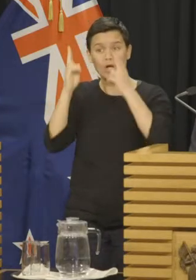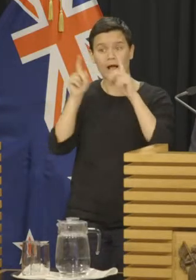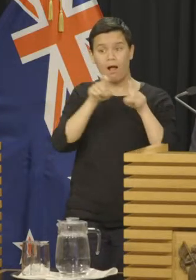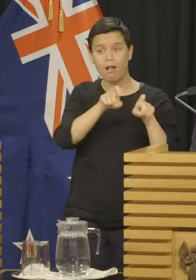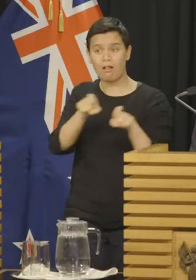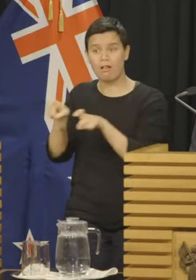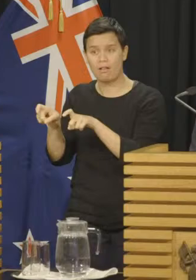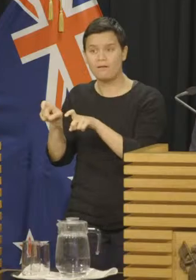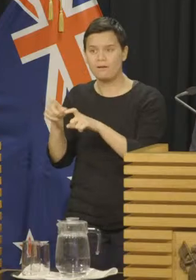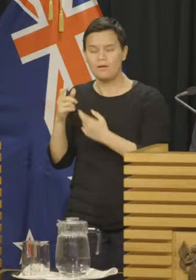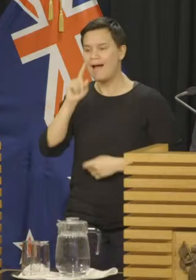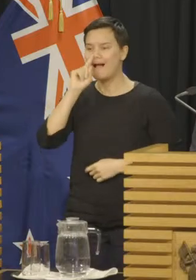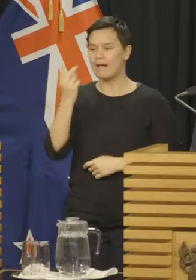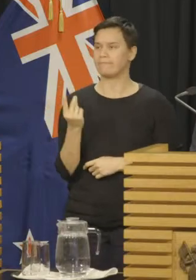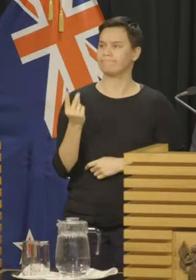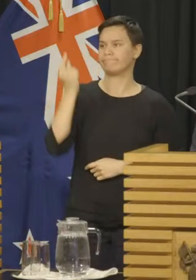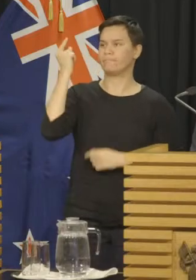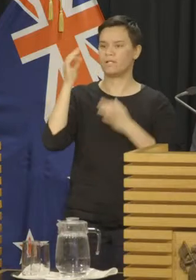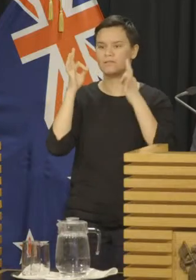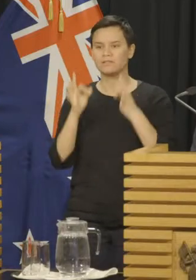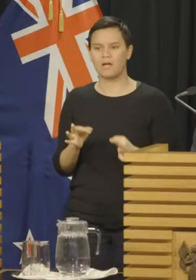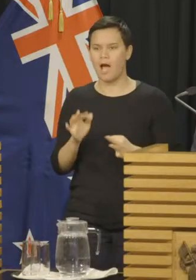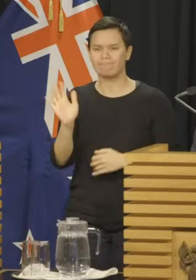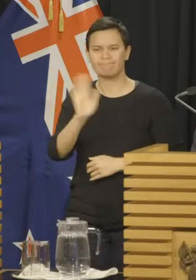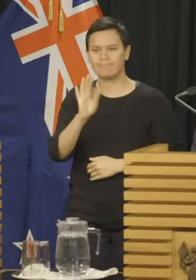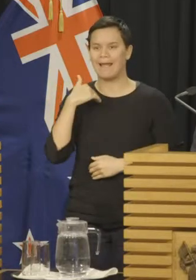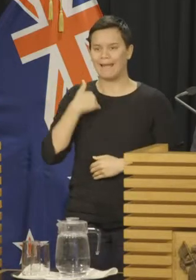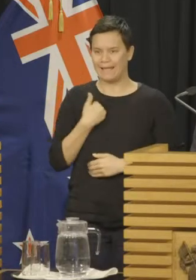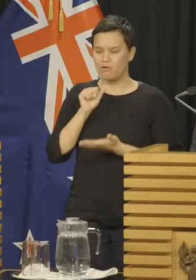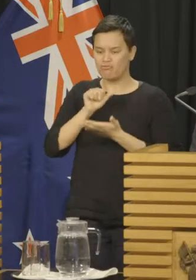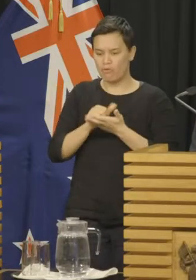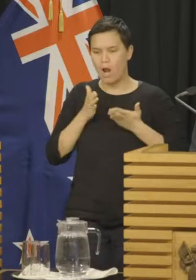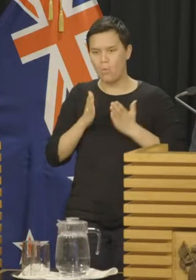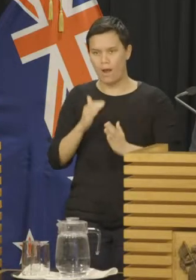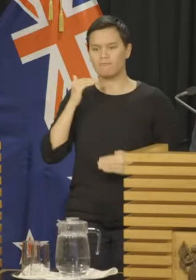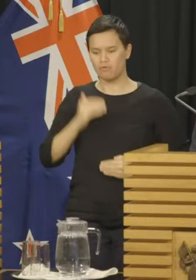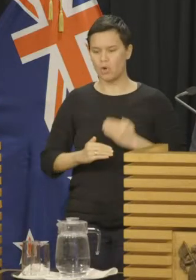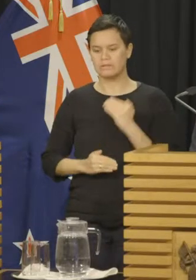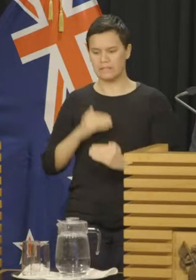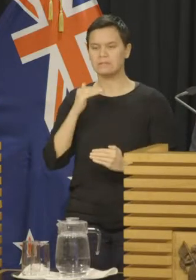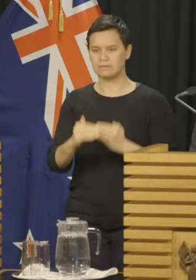to happen at a quick pace. It needs to be done right.